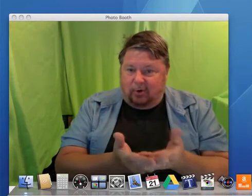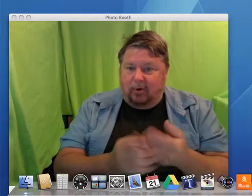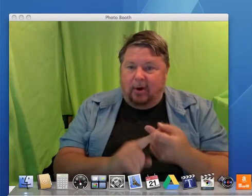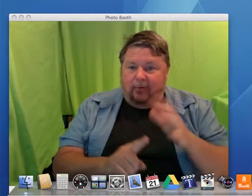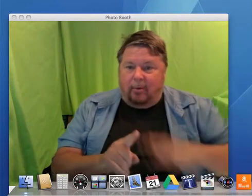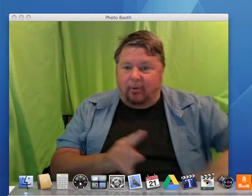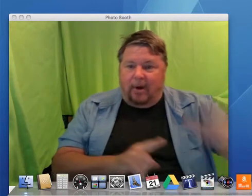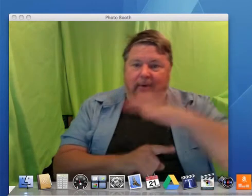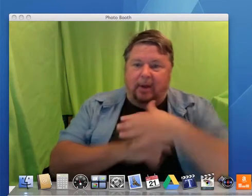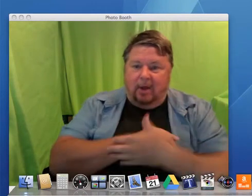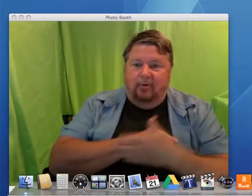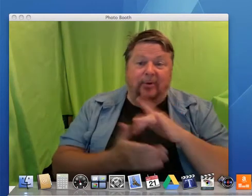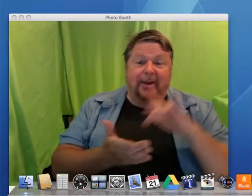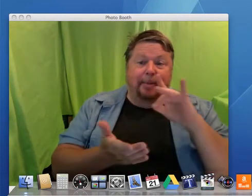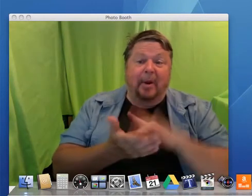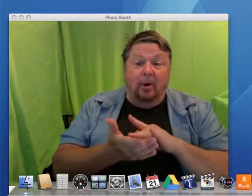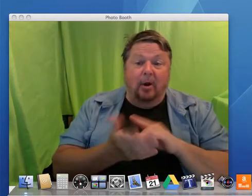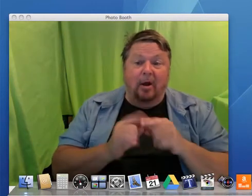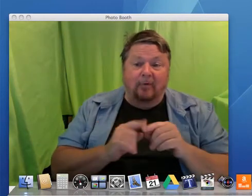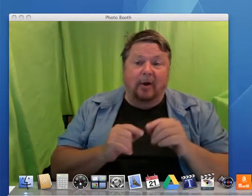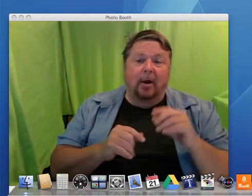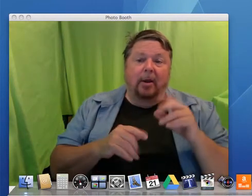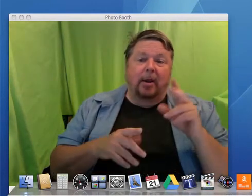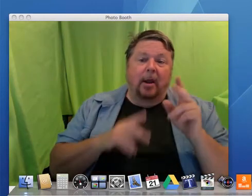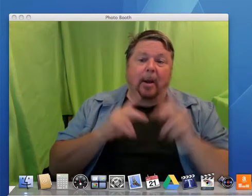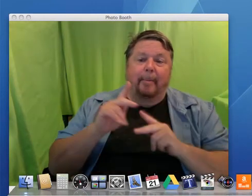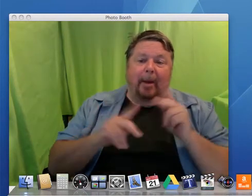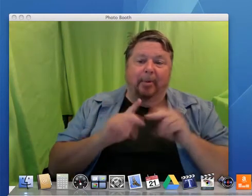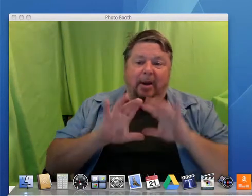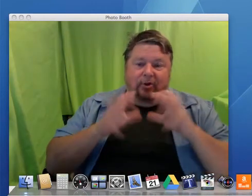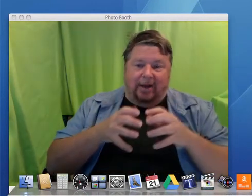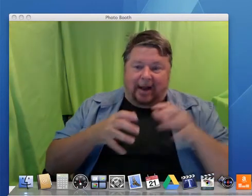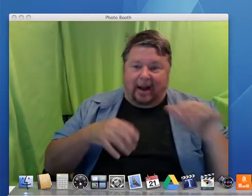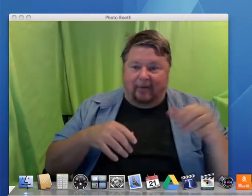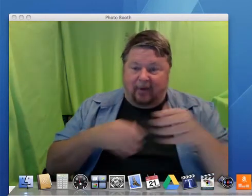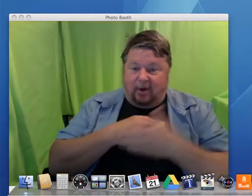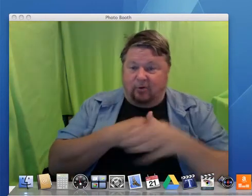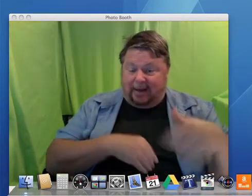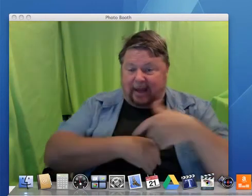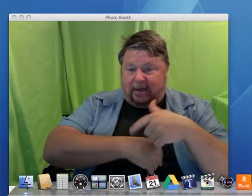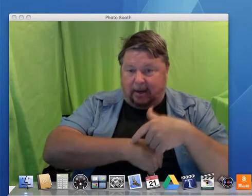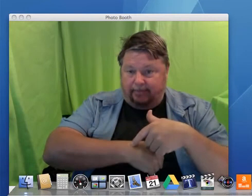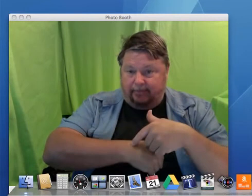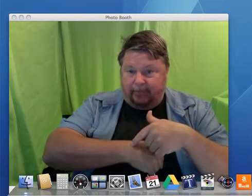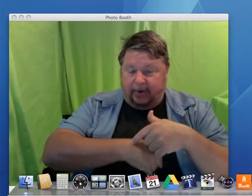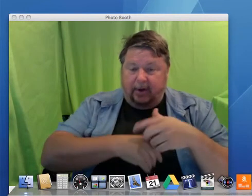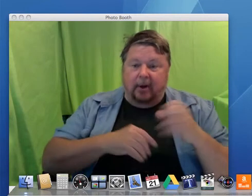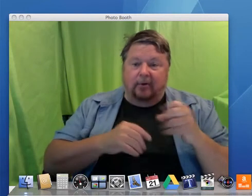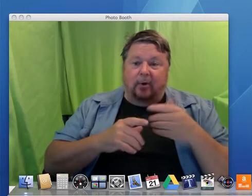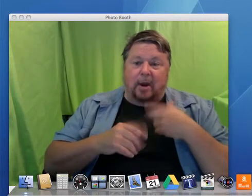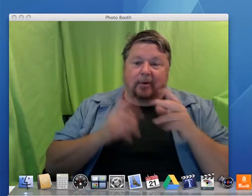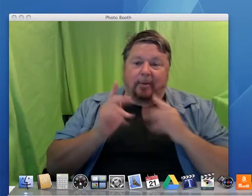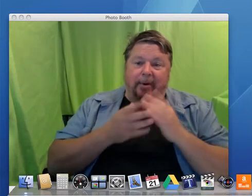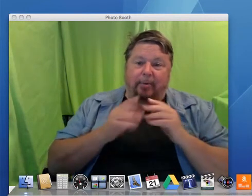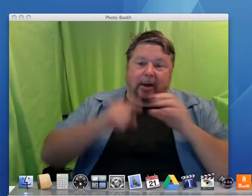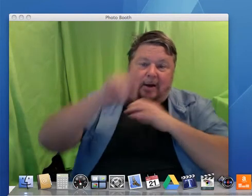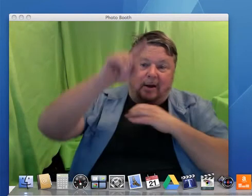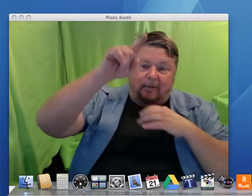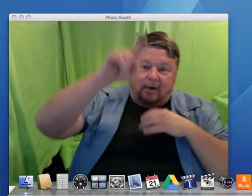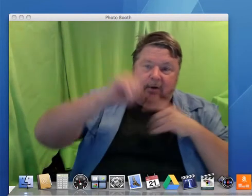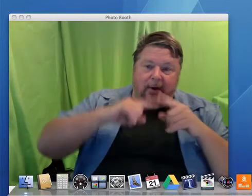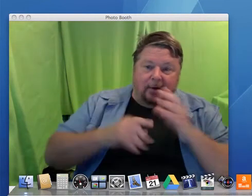to from around the country. It was in the middle of the population of the country at that time. So you had some people